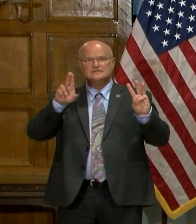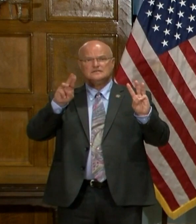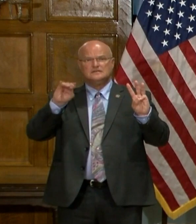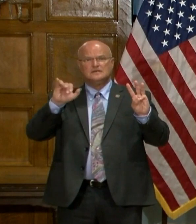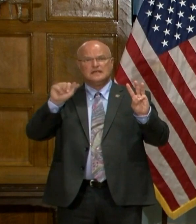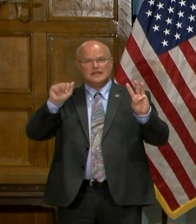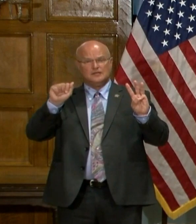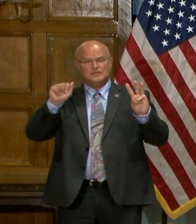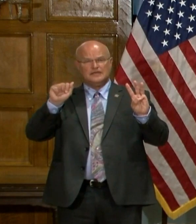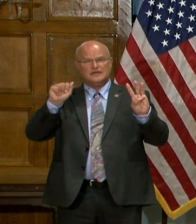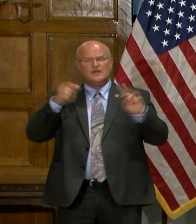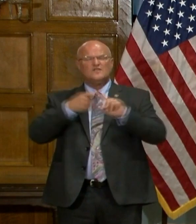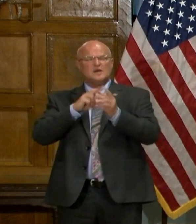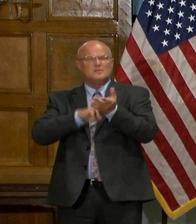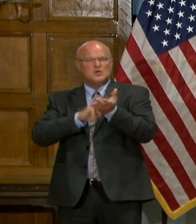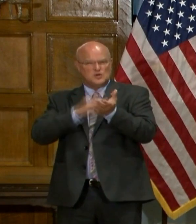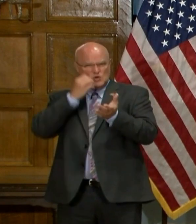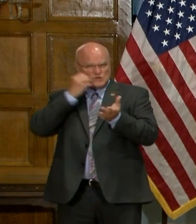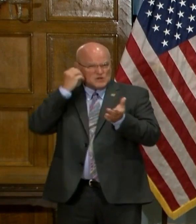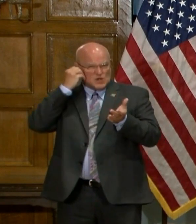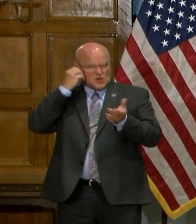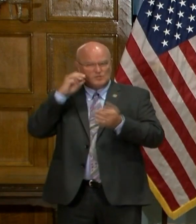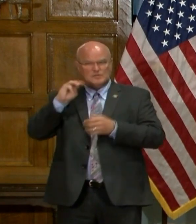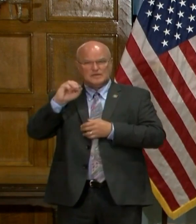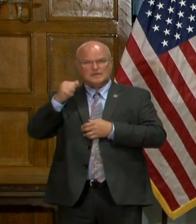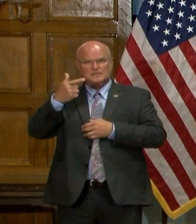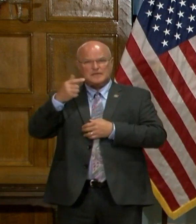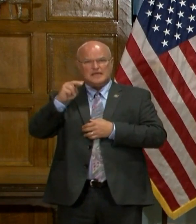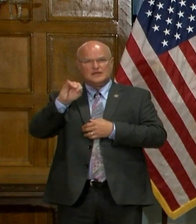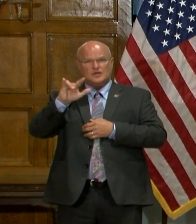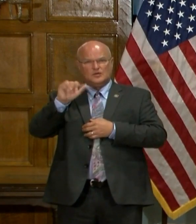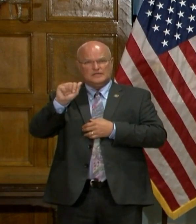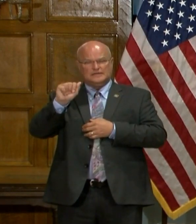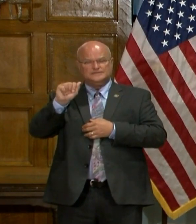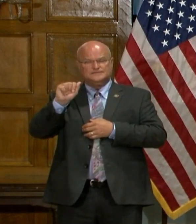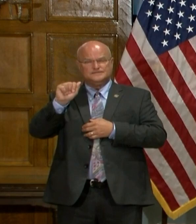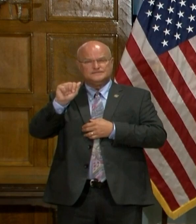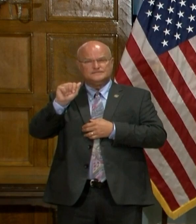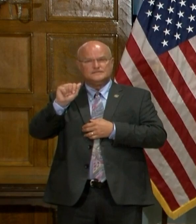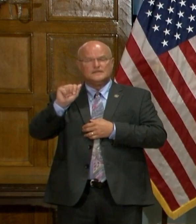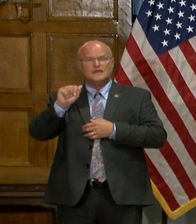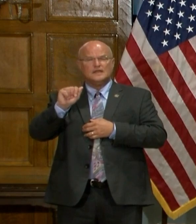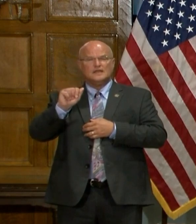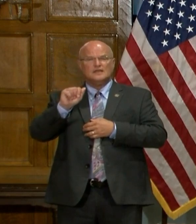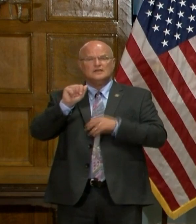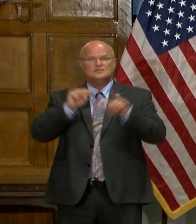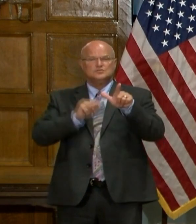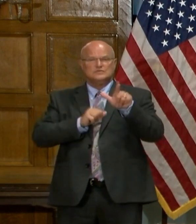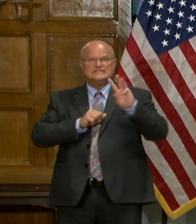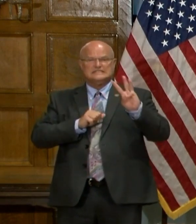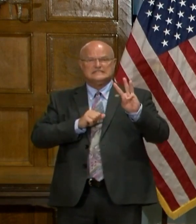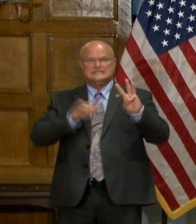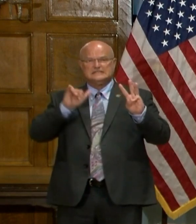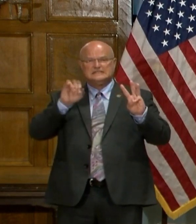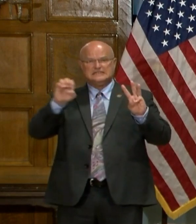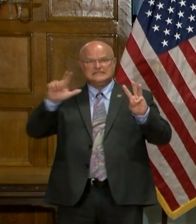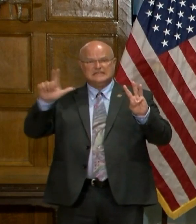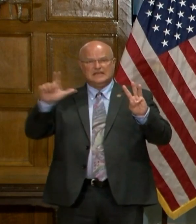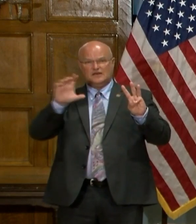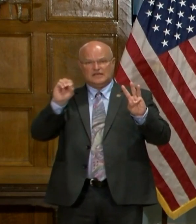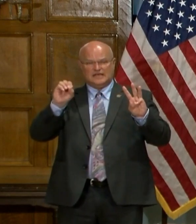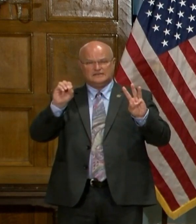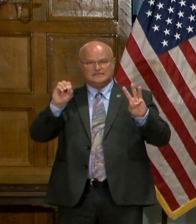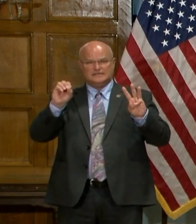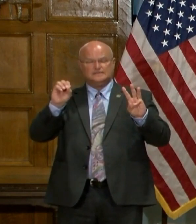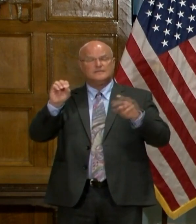County. Those were from a nursing home in Magnolia. And we had 26 in Yell County as well. All